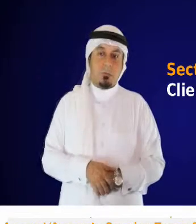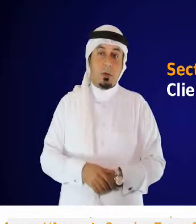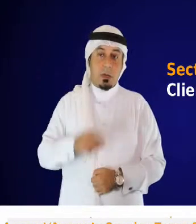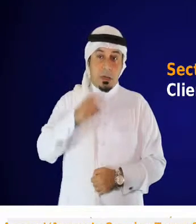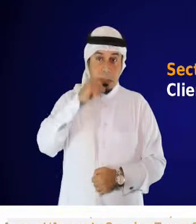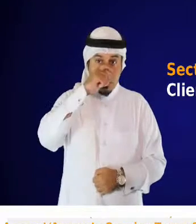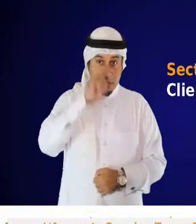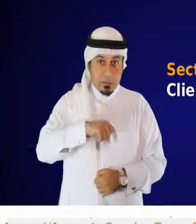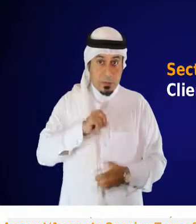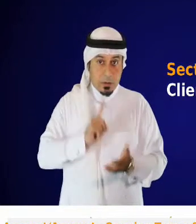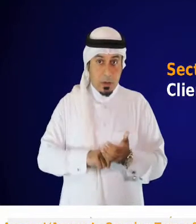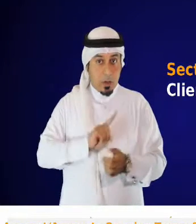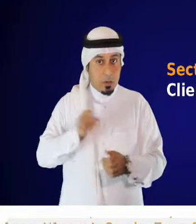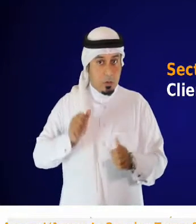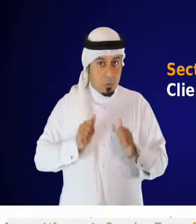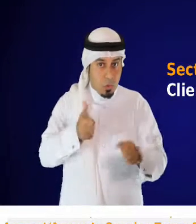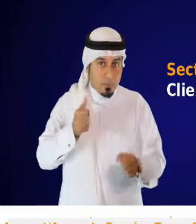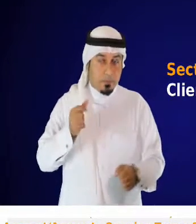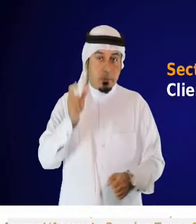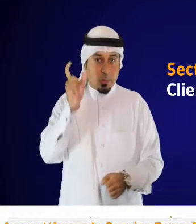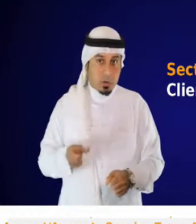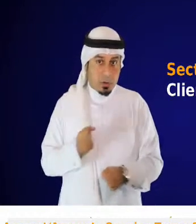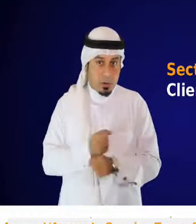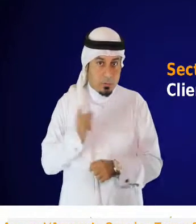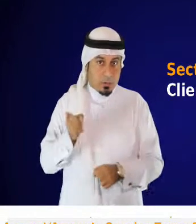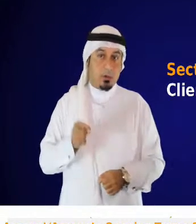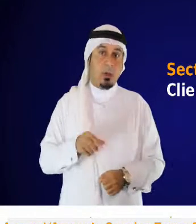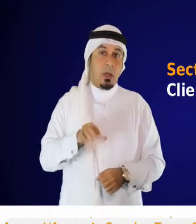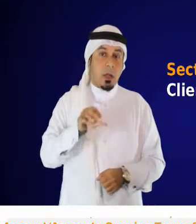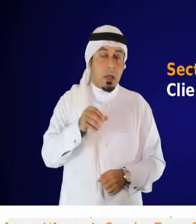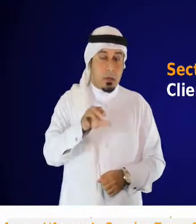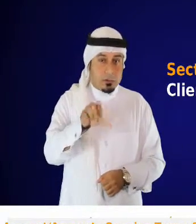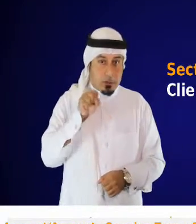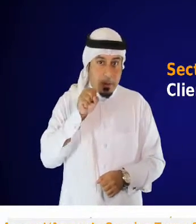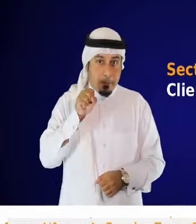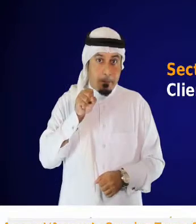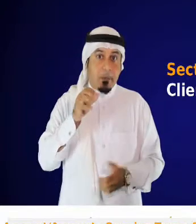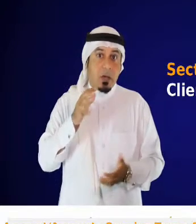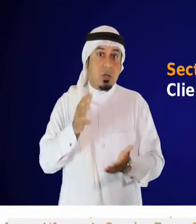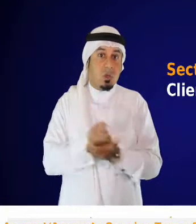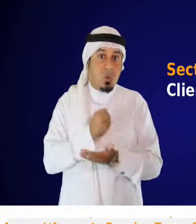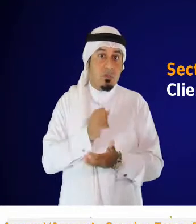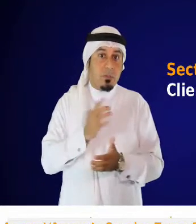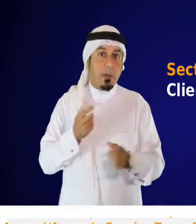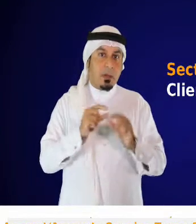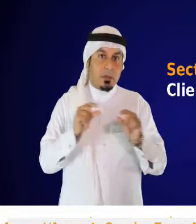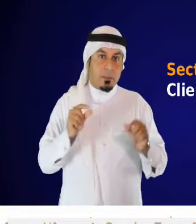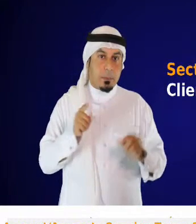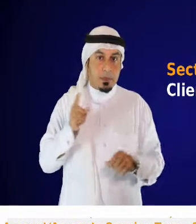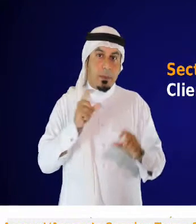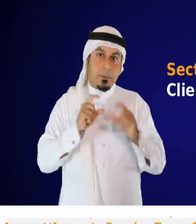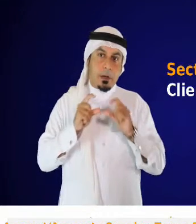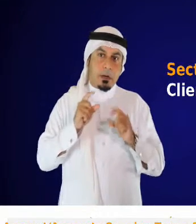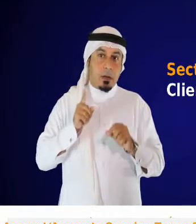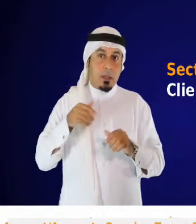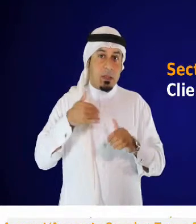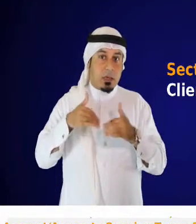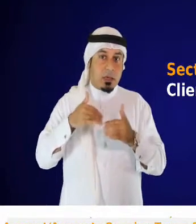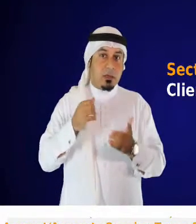5. The customer must not overdraw his or her account with the bank through use of the ATM card or draw in excess of